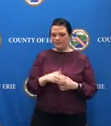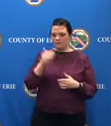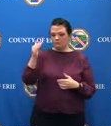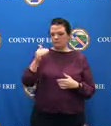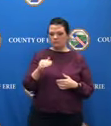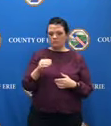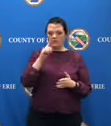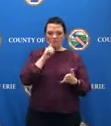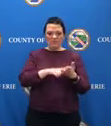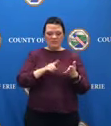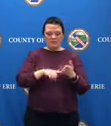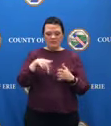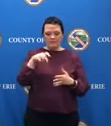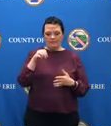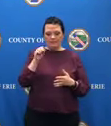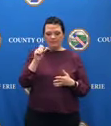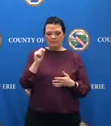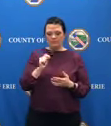Next, investigative post.